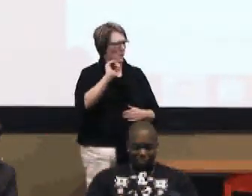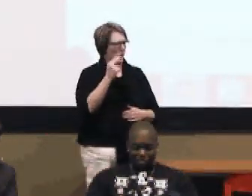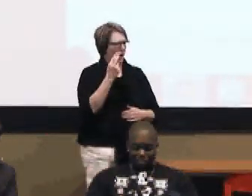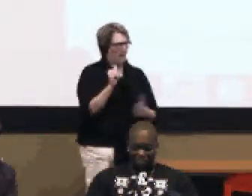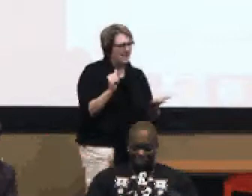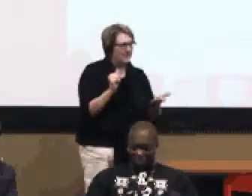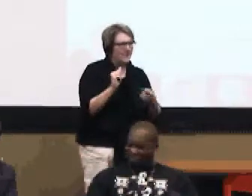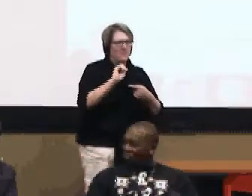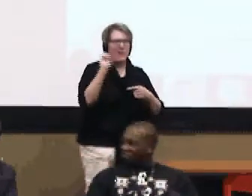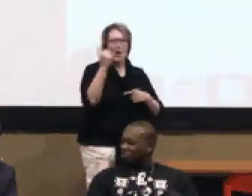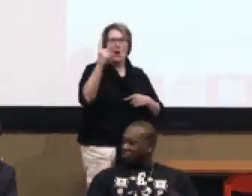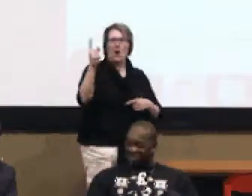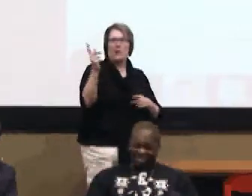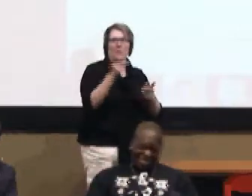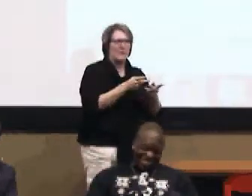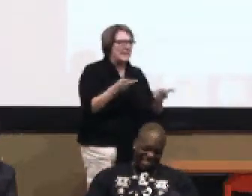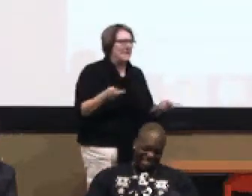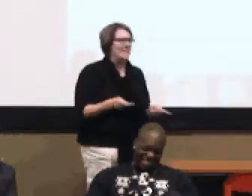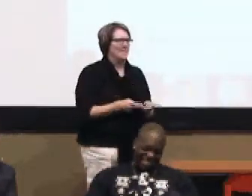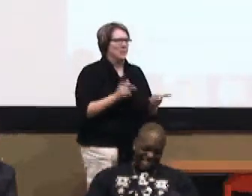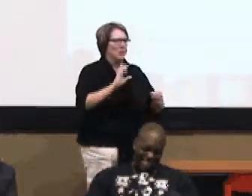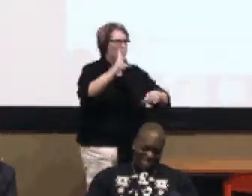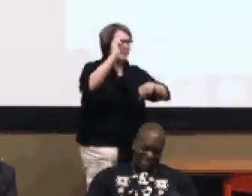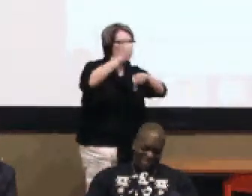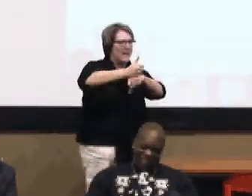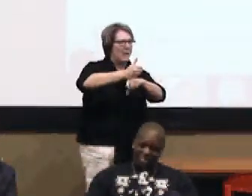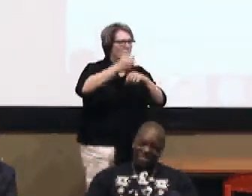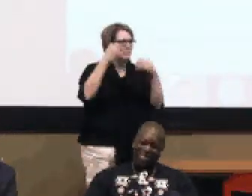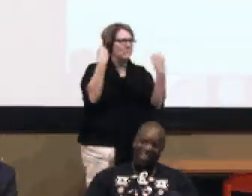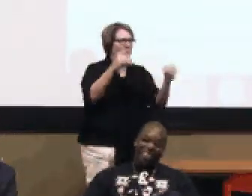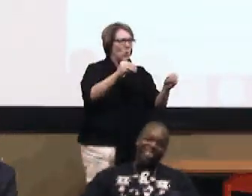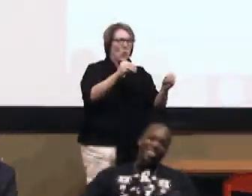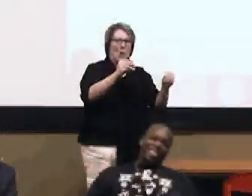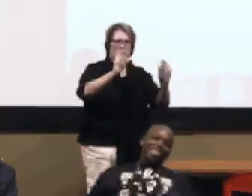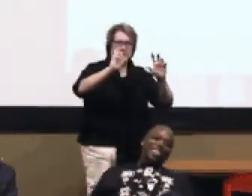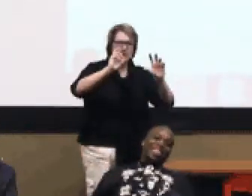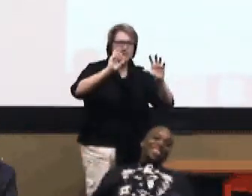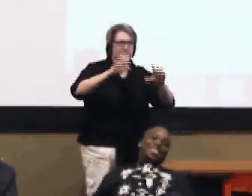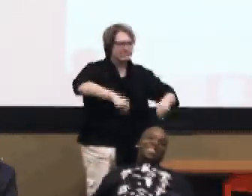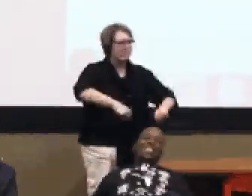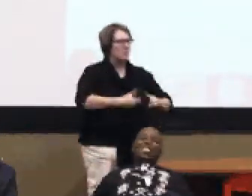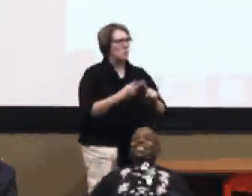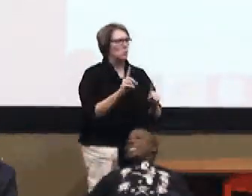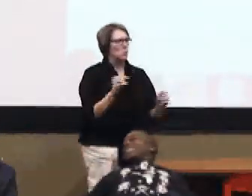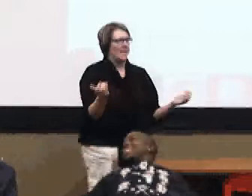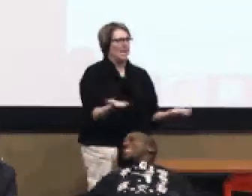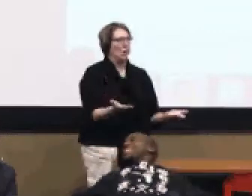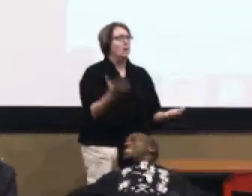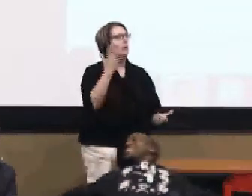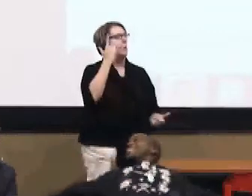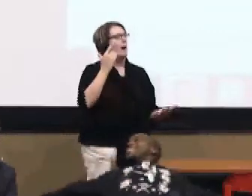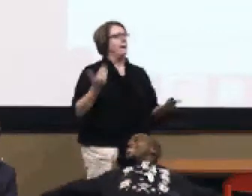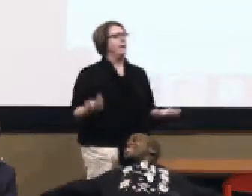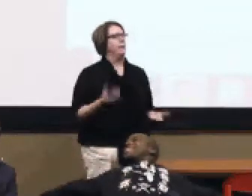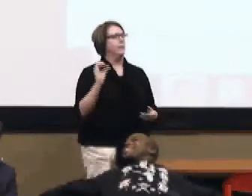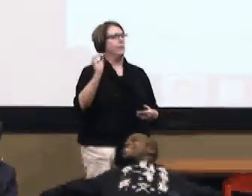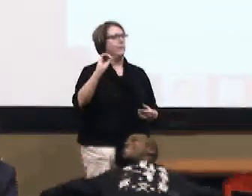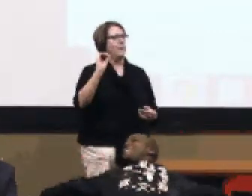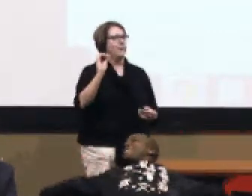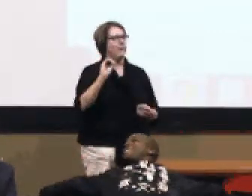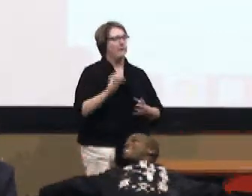mean, of all the places you could have, set up shop, dropped anchor, said, yeah, I'm gonna do it. Why here?